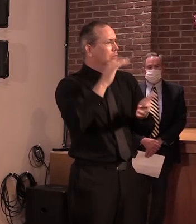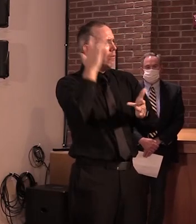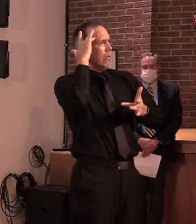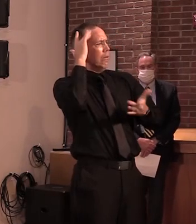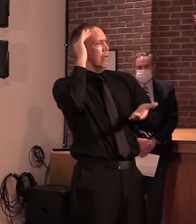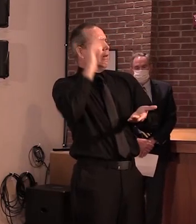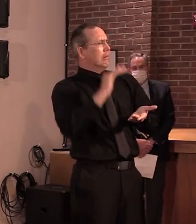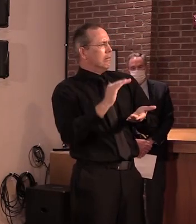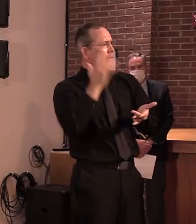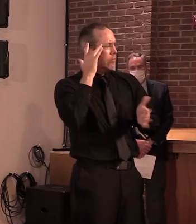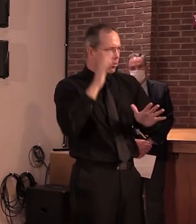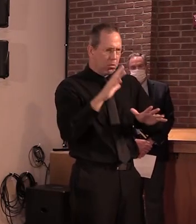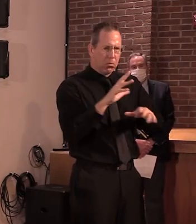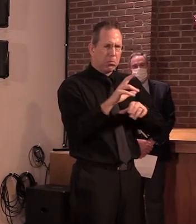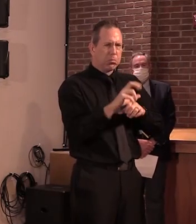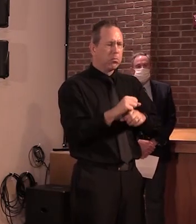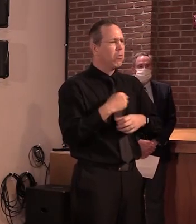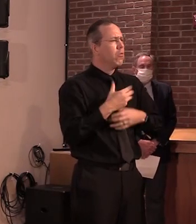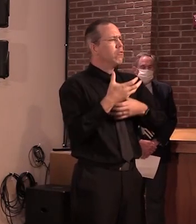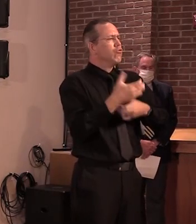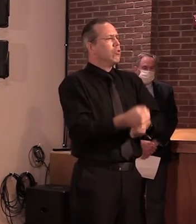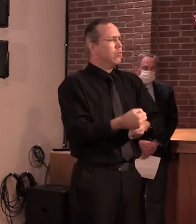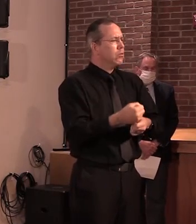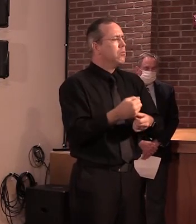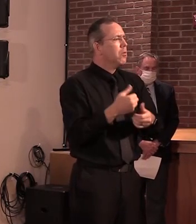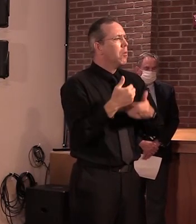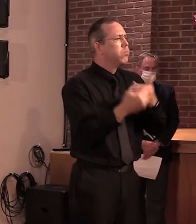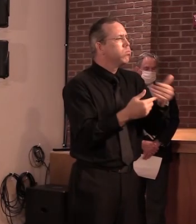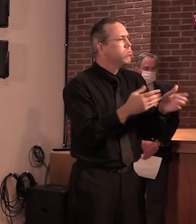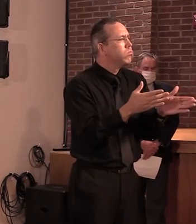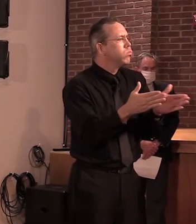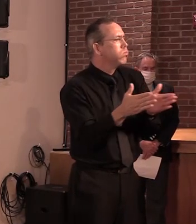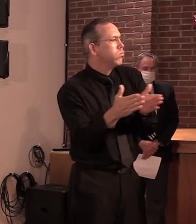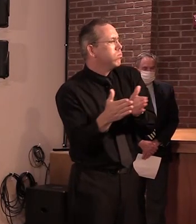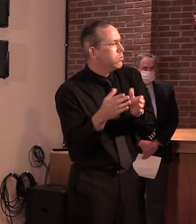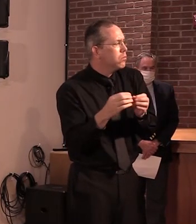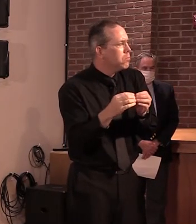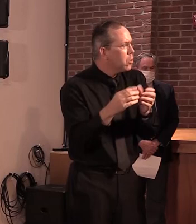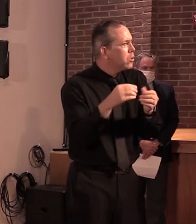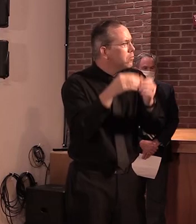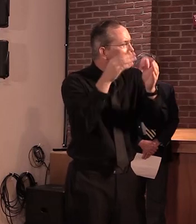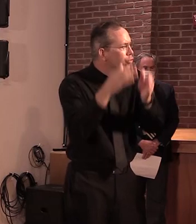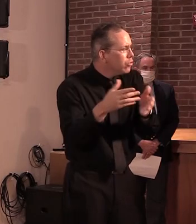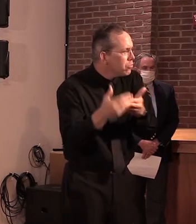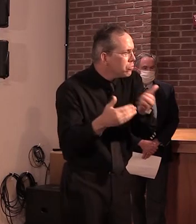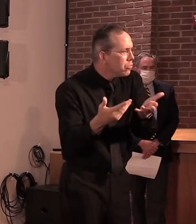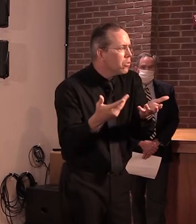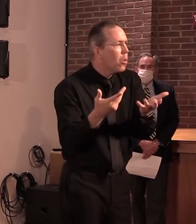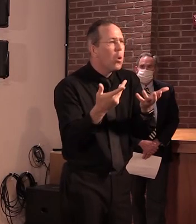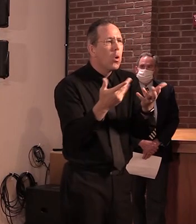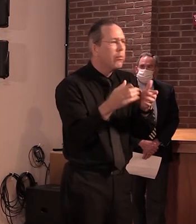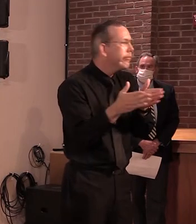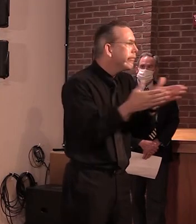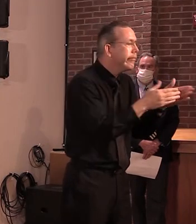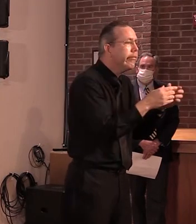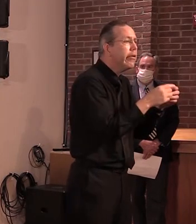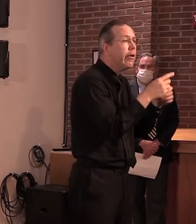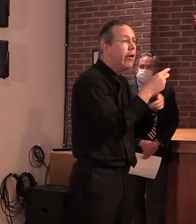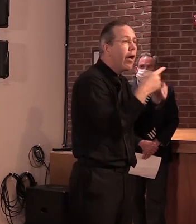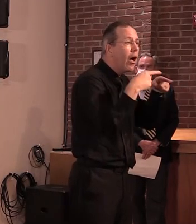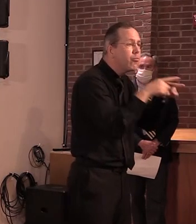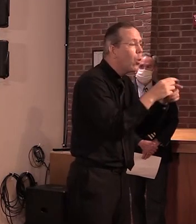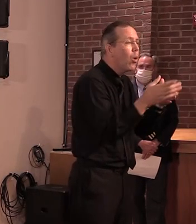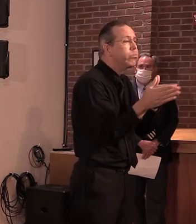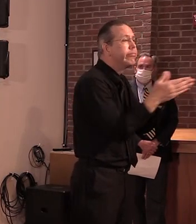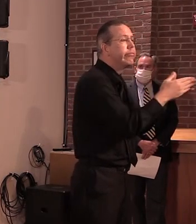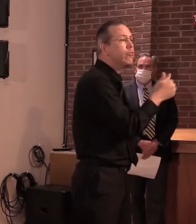where we know things could change and we need to be nimble. Because whichever option a district chooses,